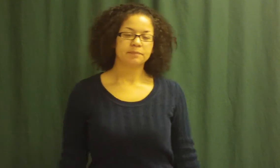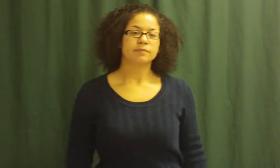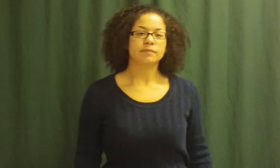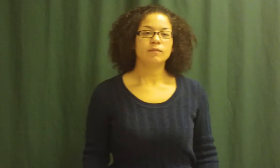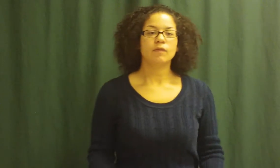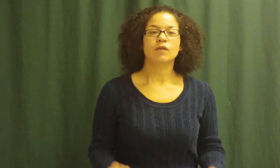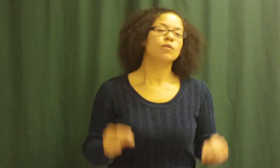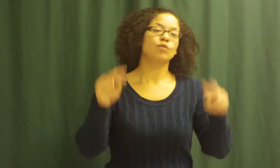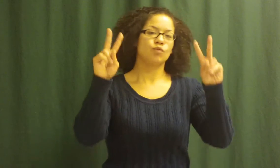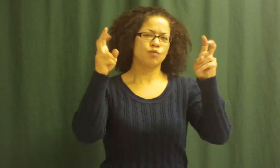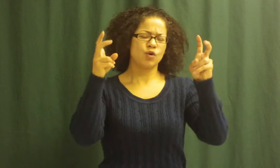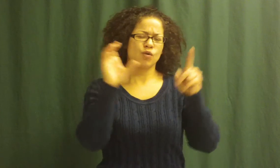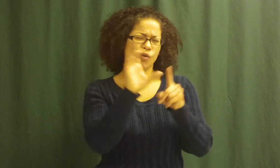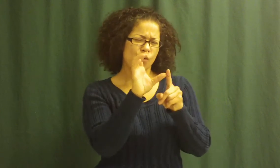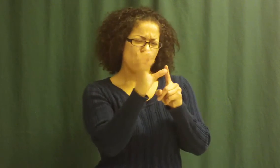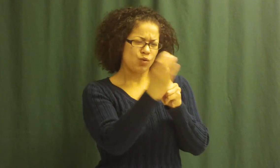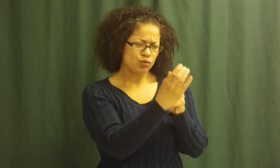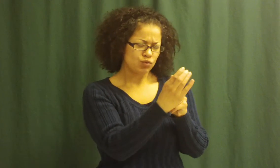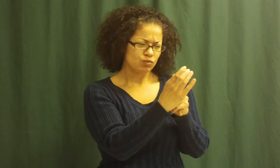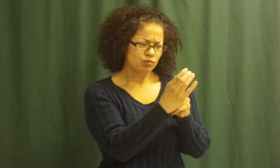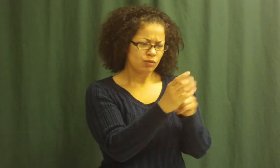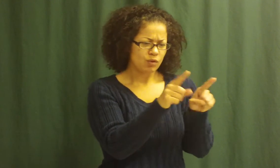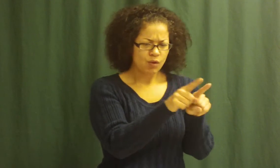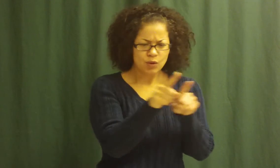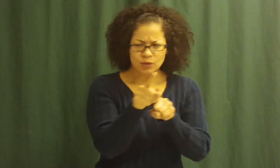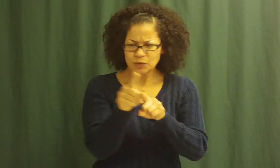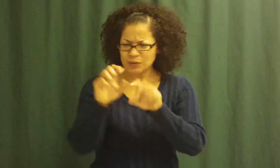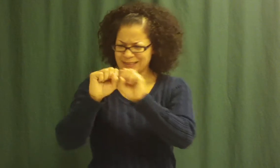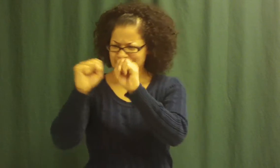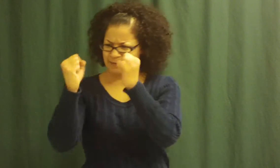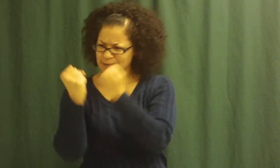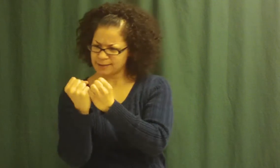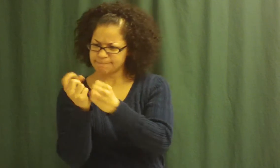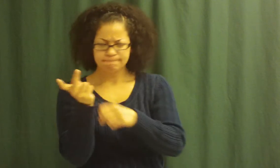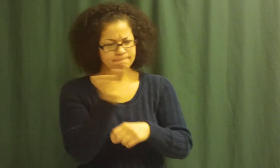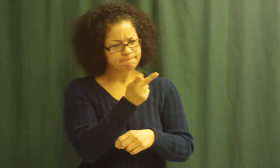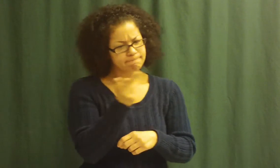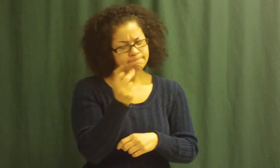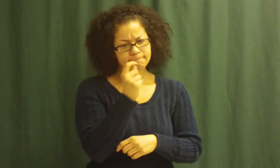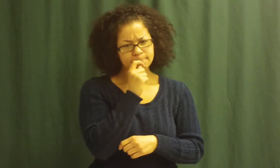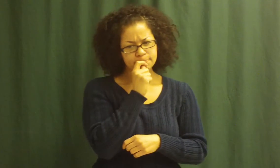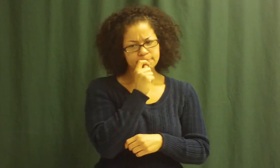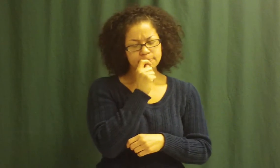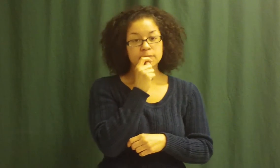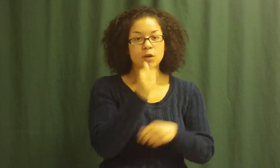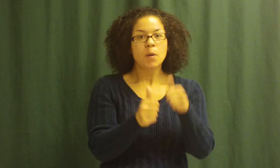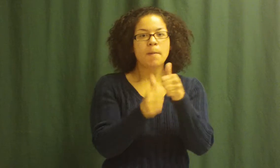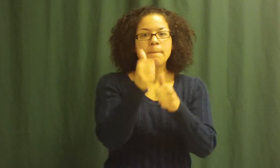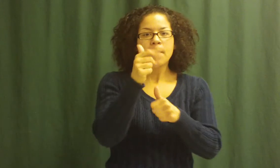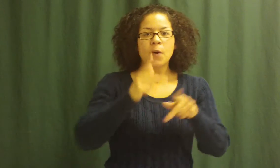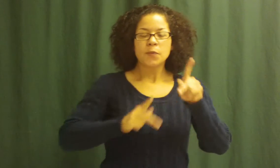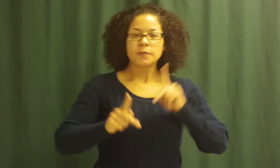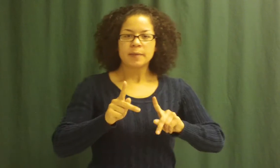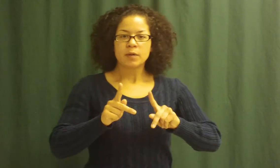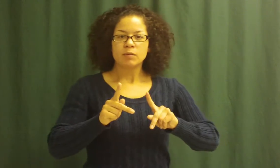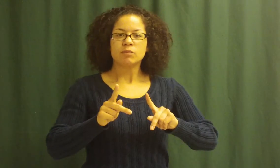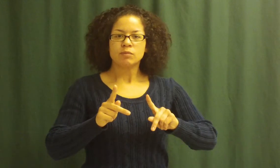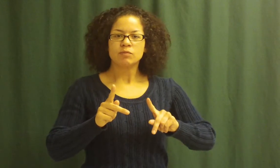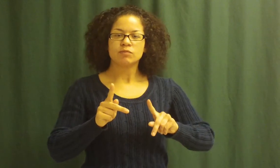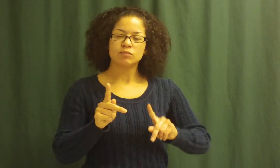culture and society first acquired their current meanings, most people in the world worked and lived